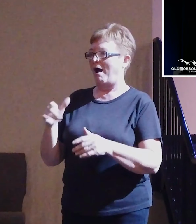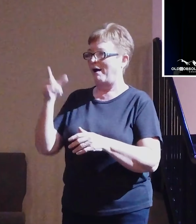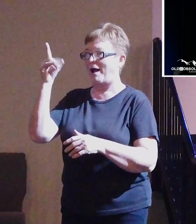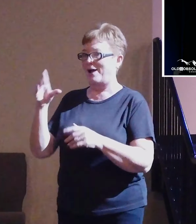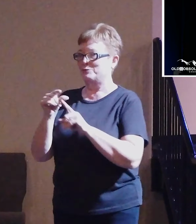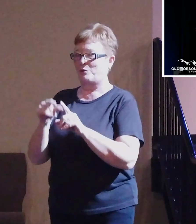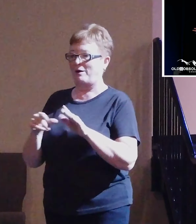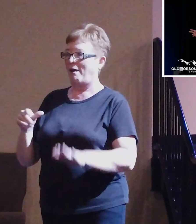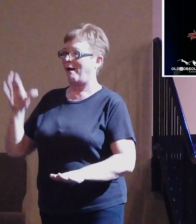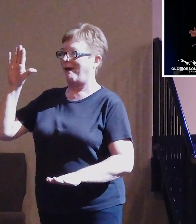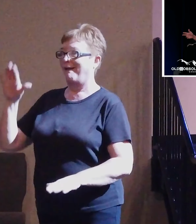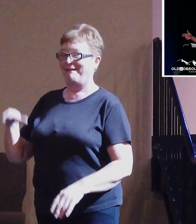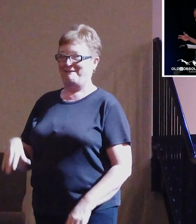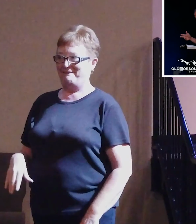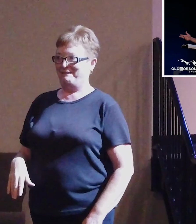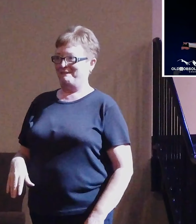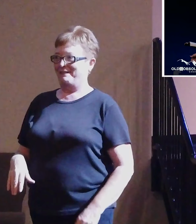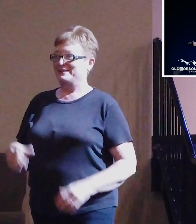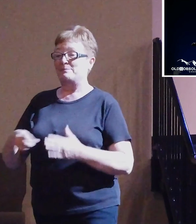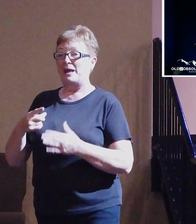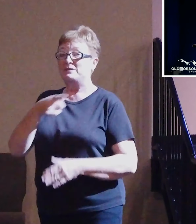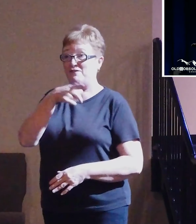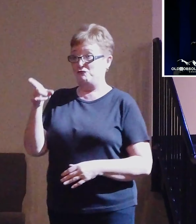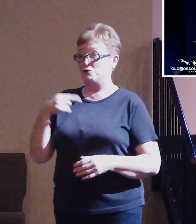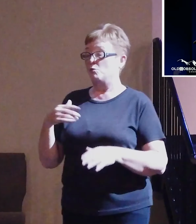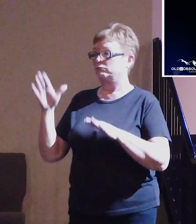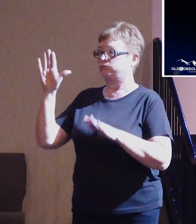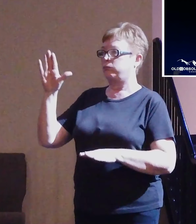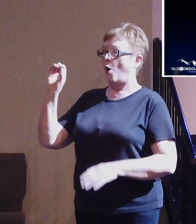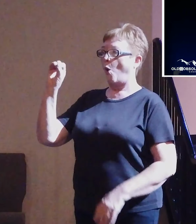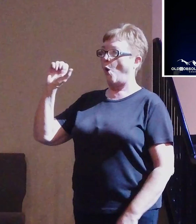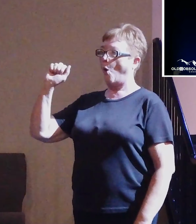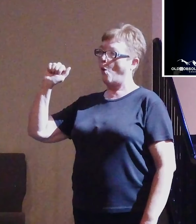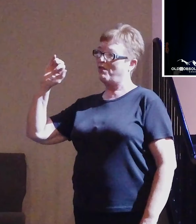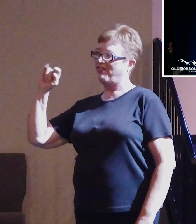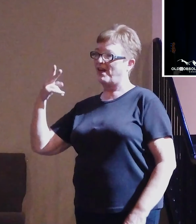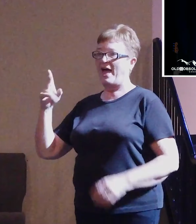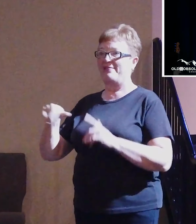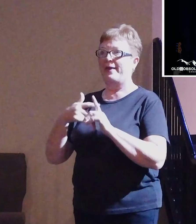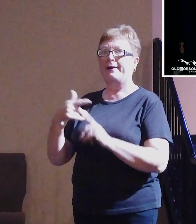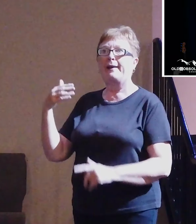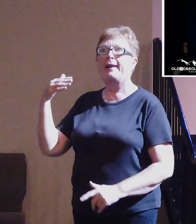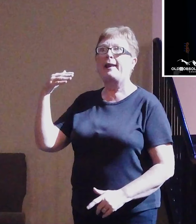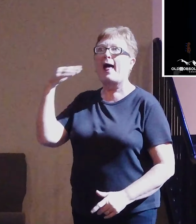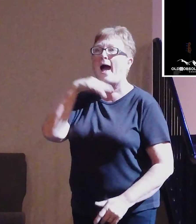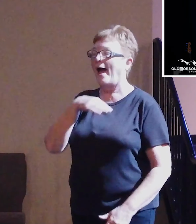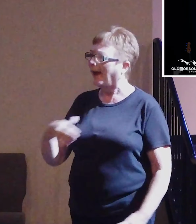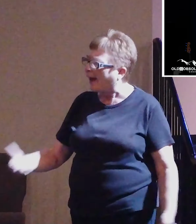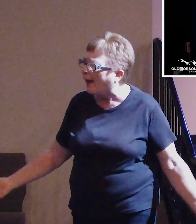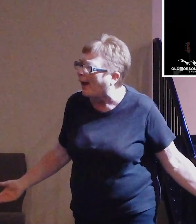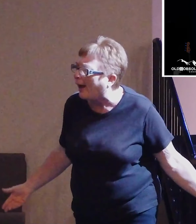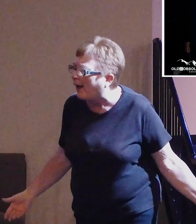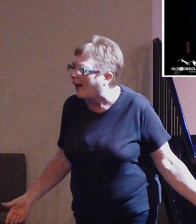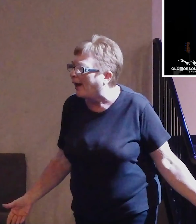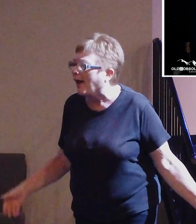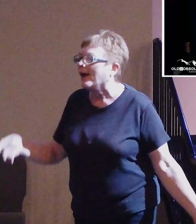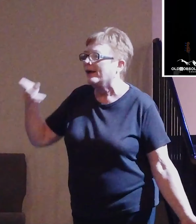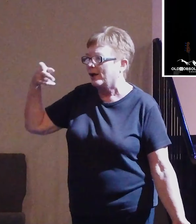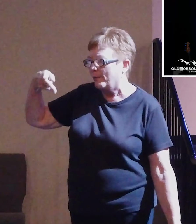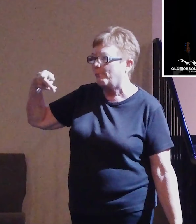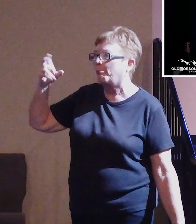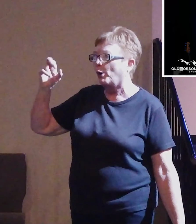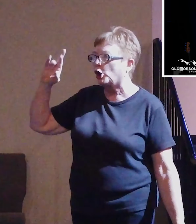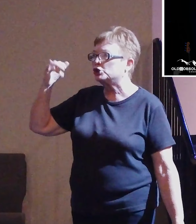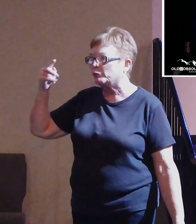But we take this oath and then lies prevail in our courts. So we need to make sure that